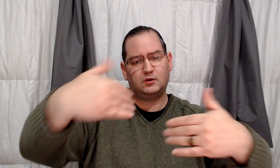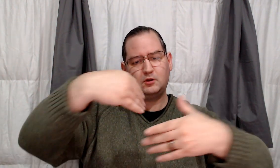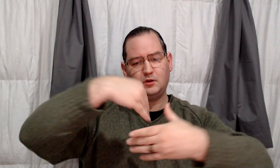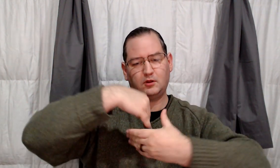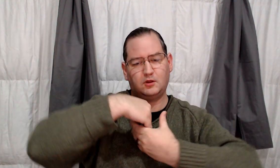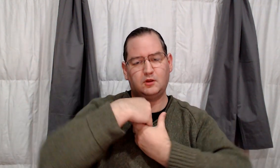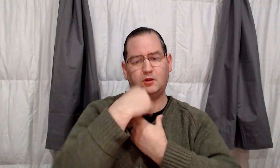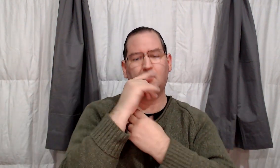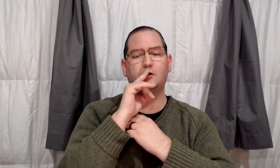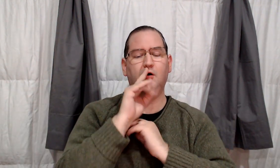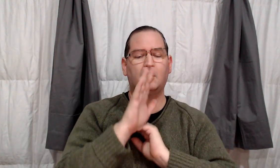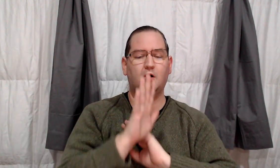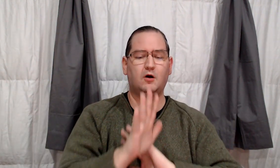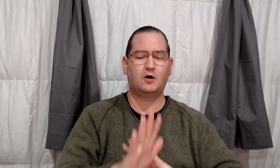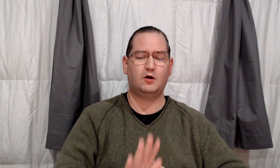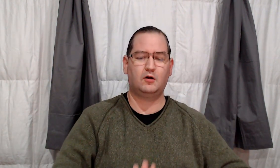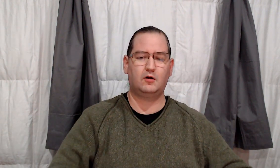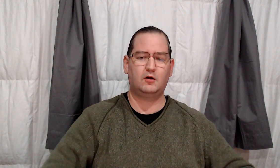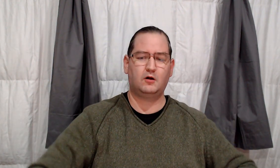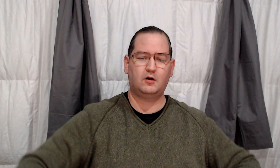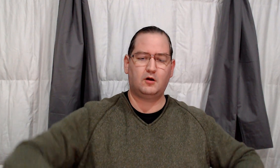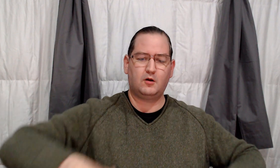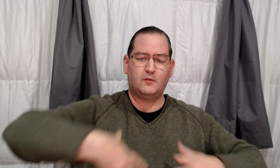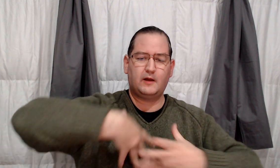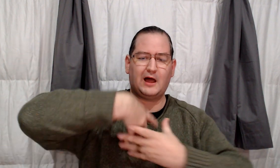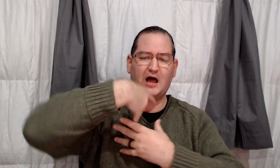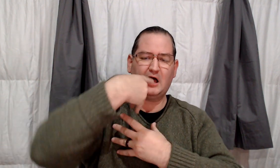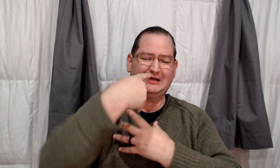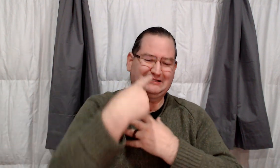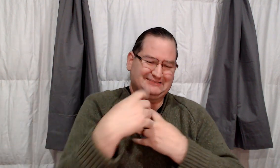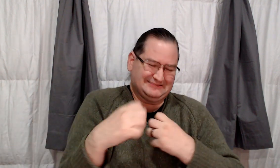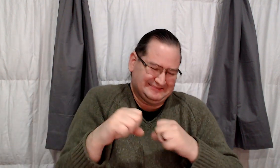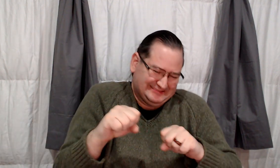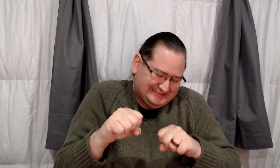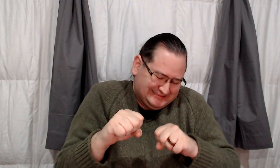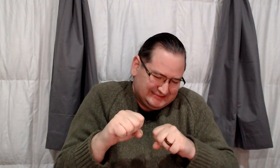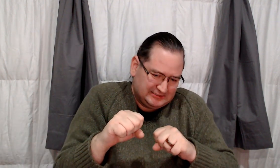You're breathing in calm and you're breathing out doubt.